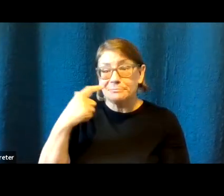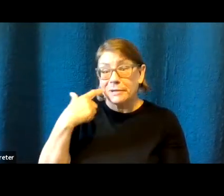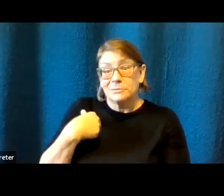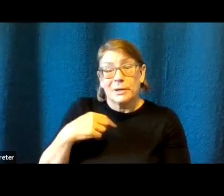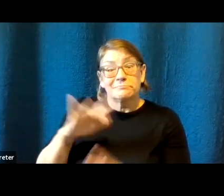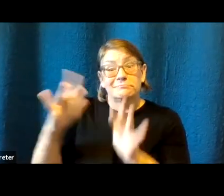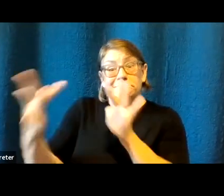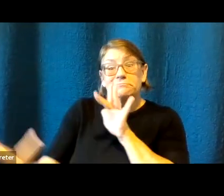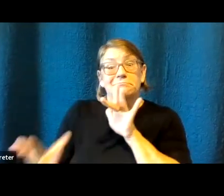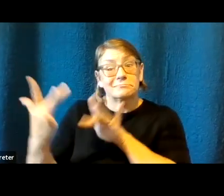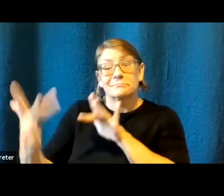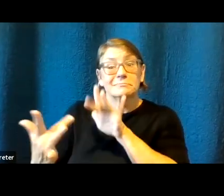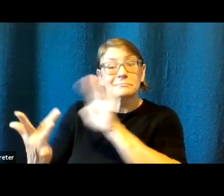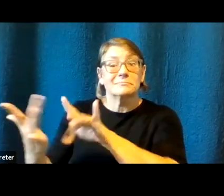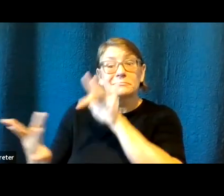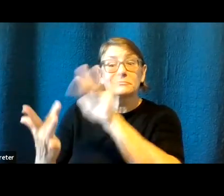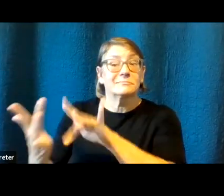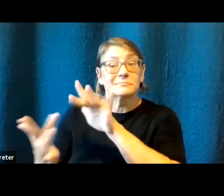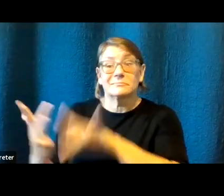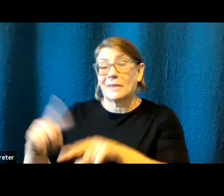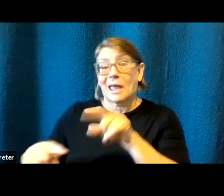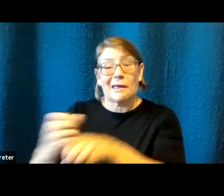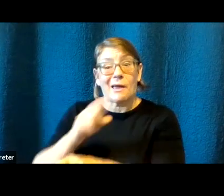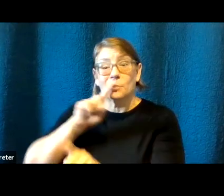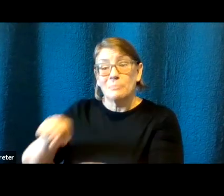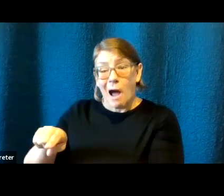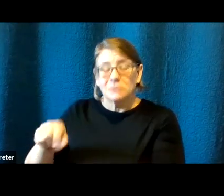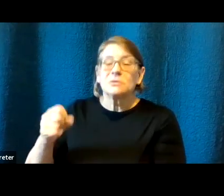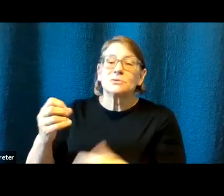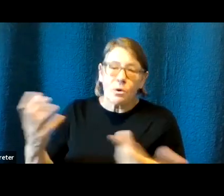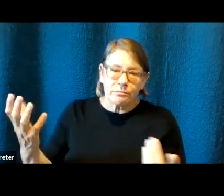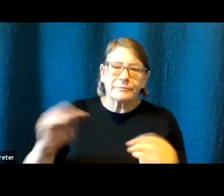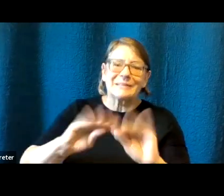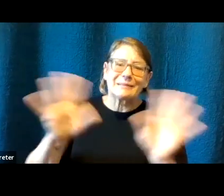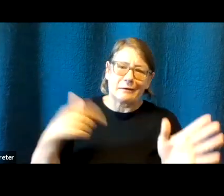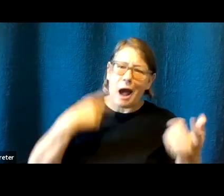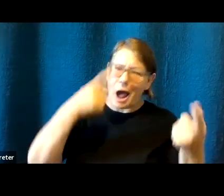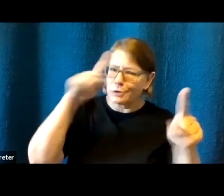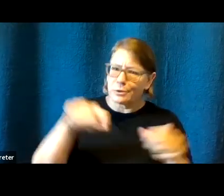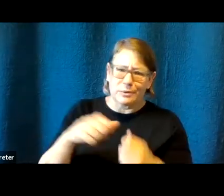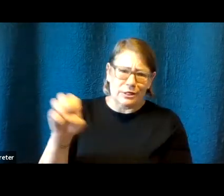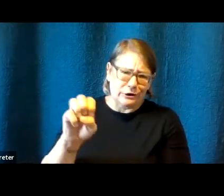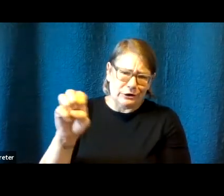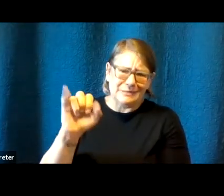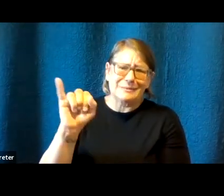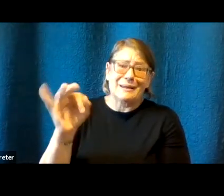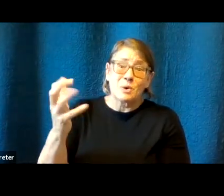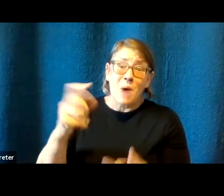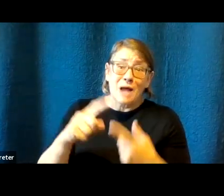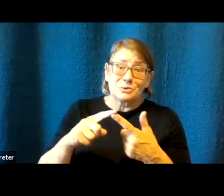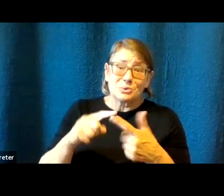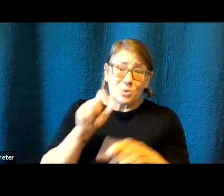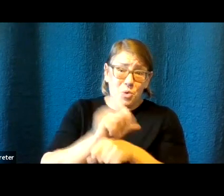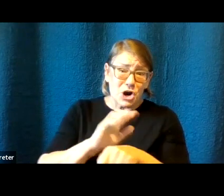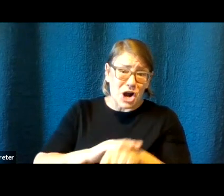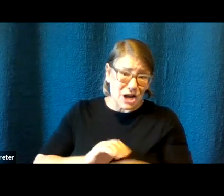a response from them. And so it's clear, I agree with Ernest, that if we're going to work on setting